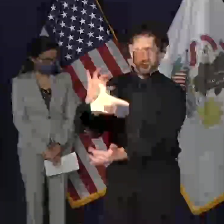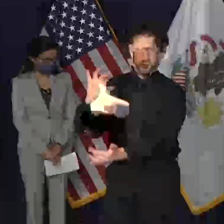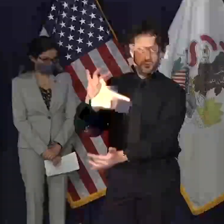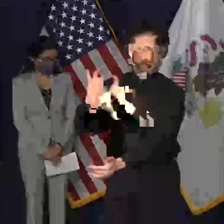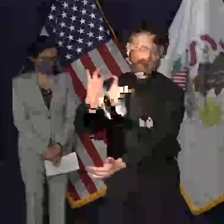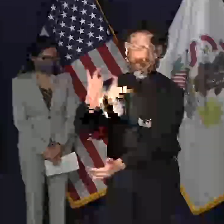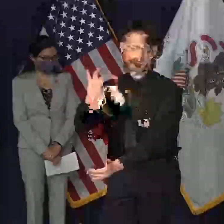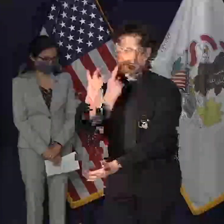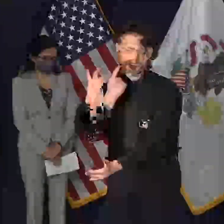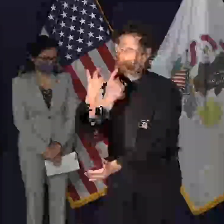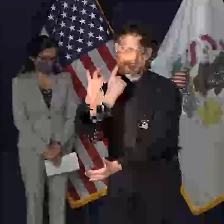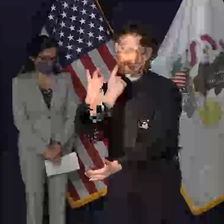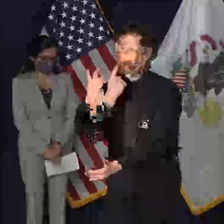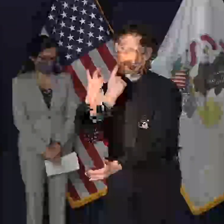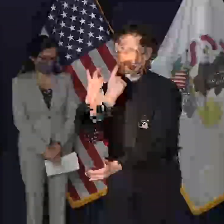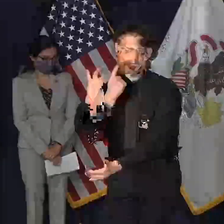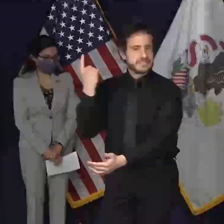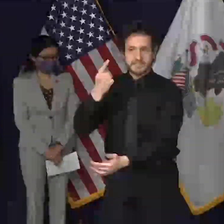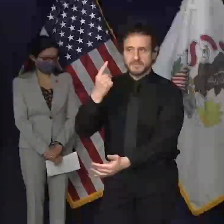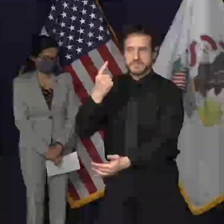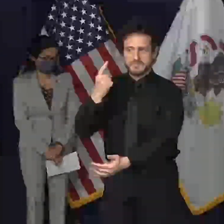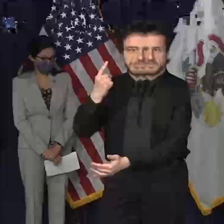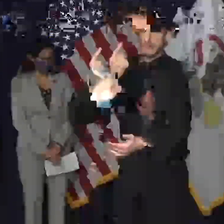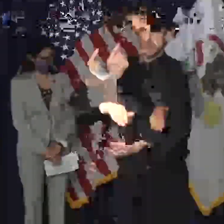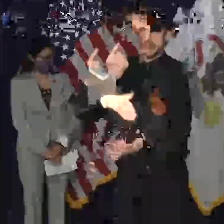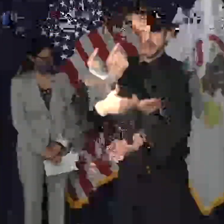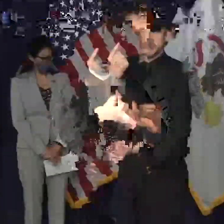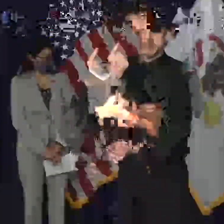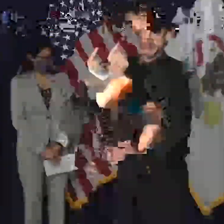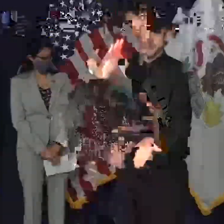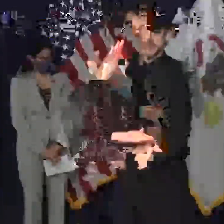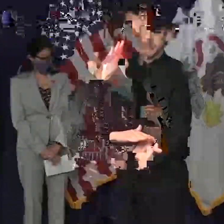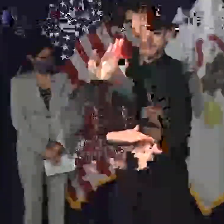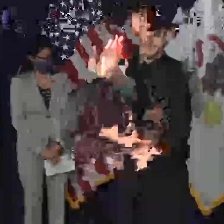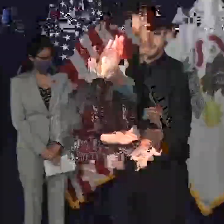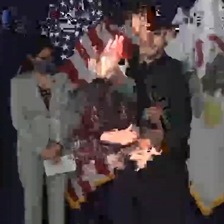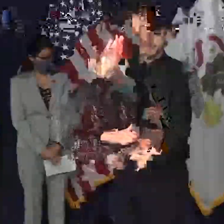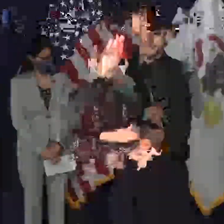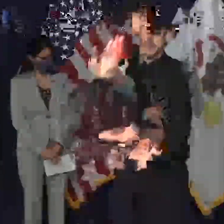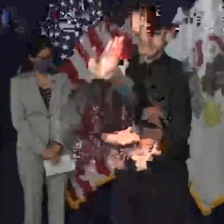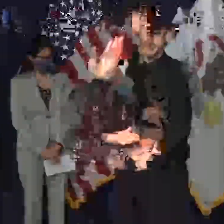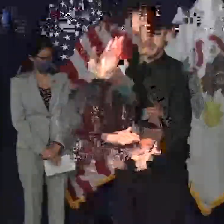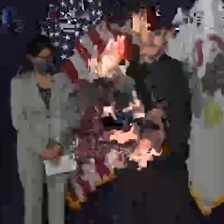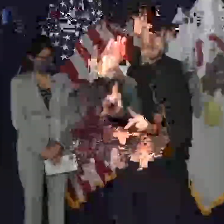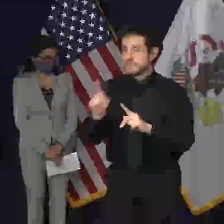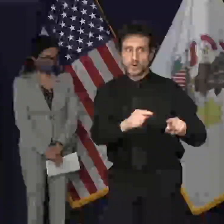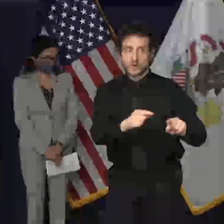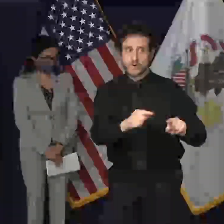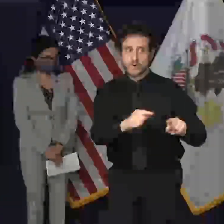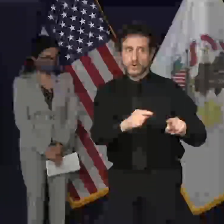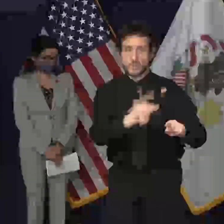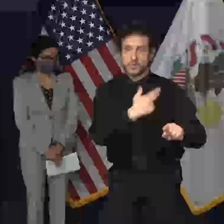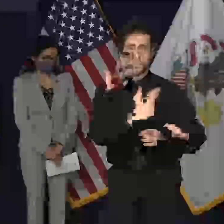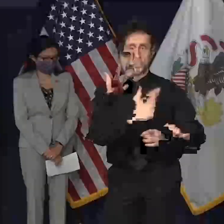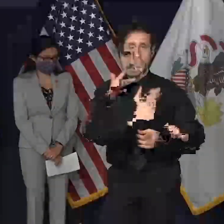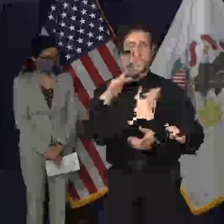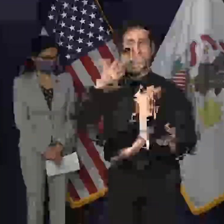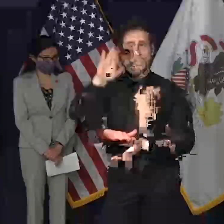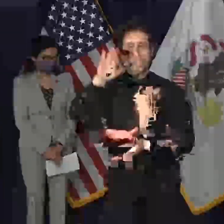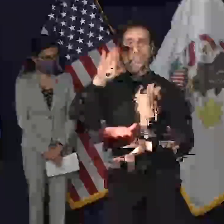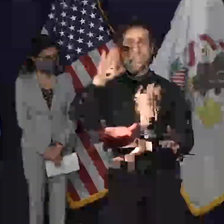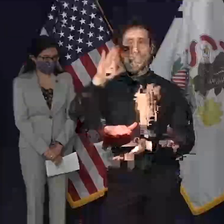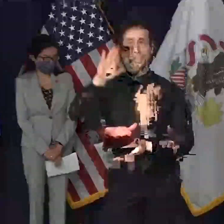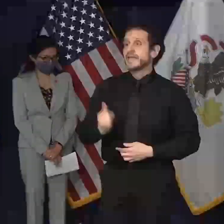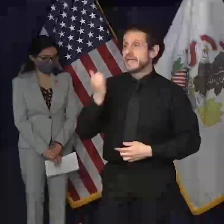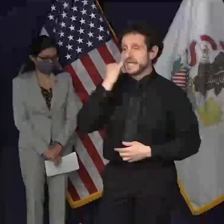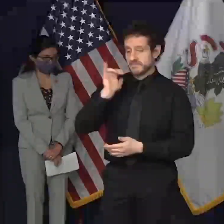decrease the rate of fatalities, if it could decrease the rate of people ending up in the hospital, you know, something that maybe can